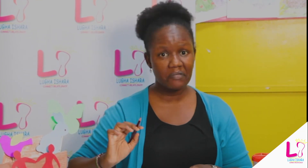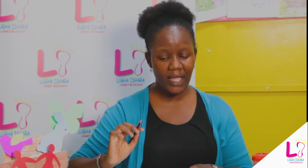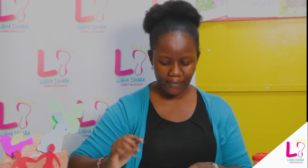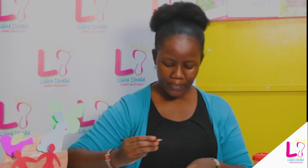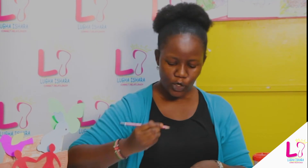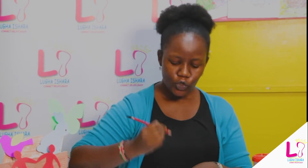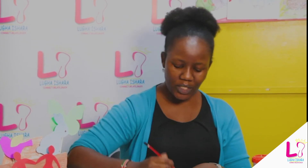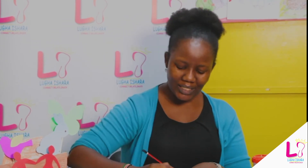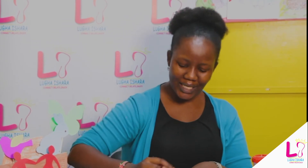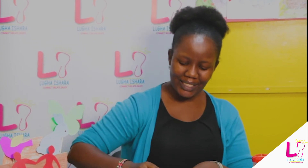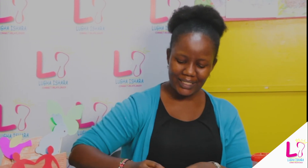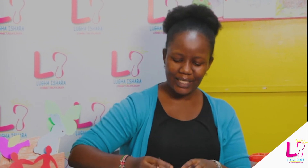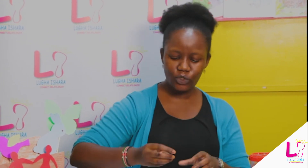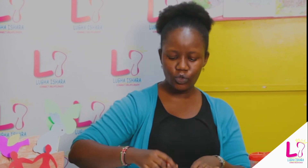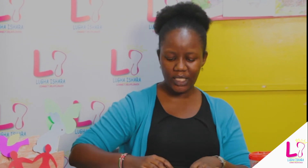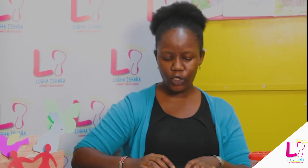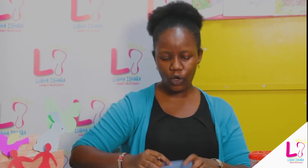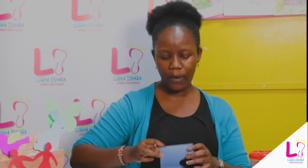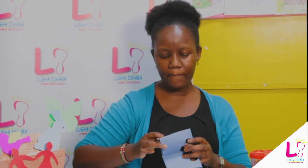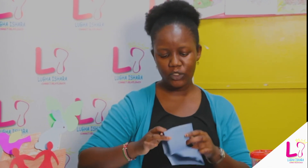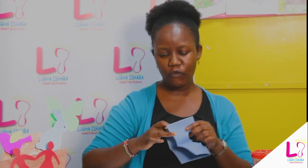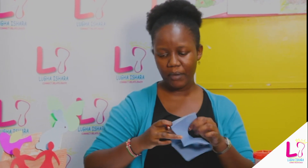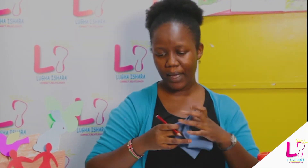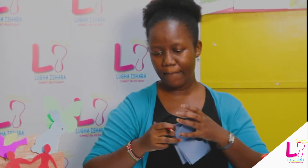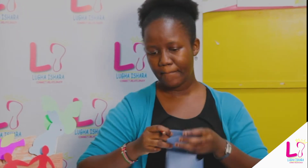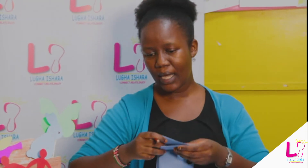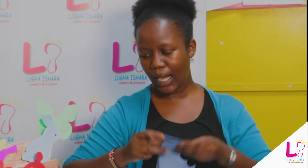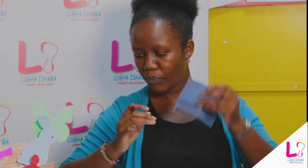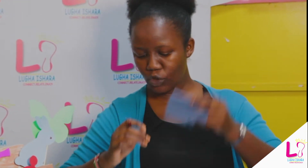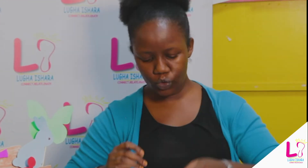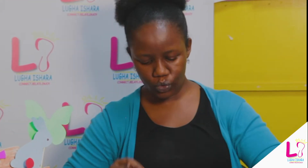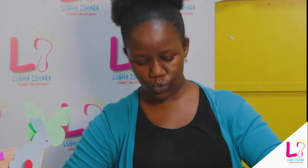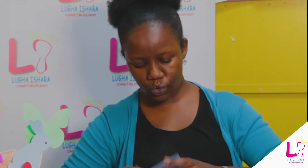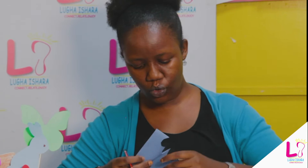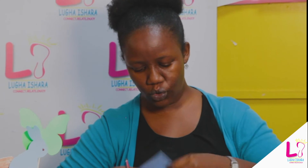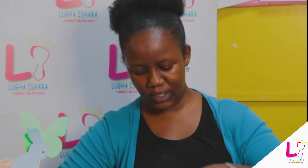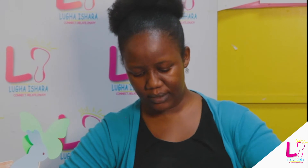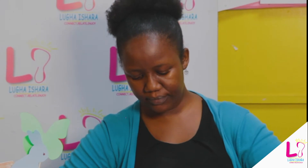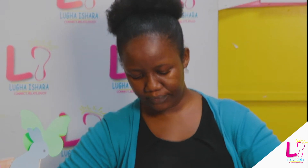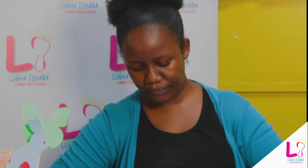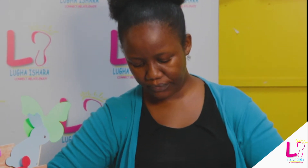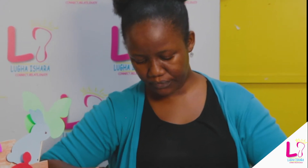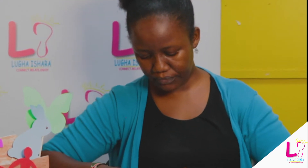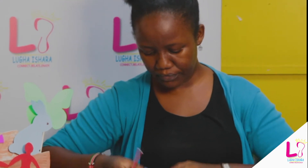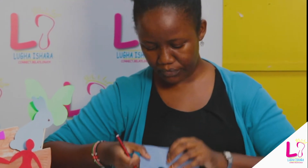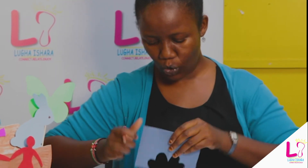butterfly? So in this case, it's just you take your piece of paper, allow me to use,